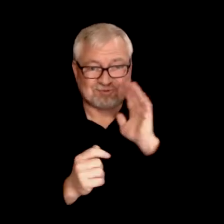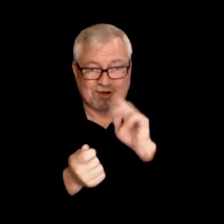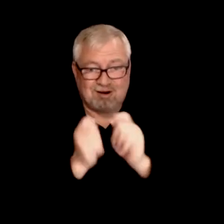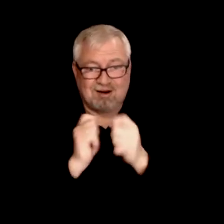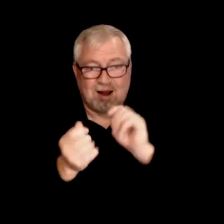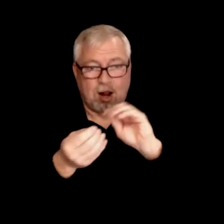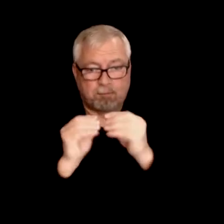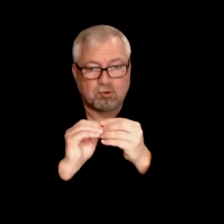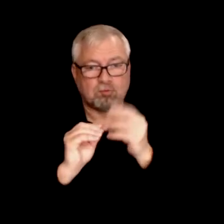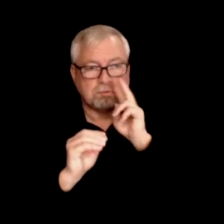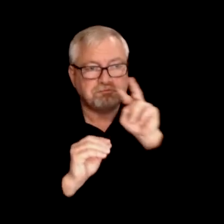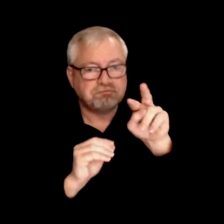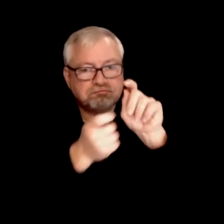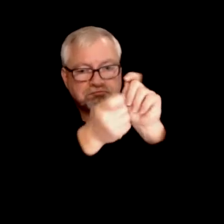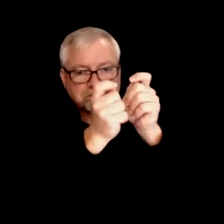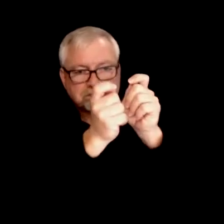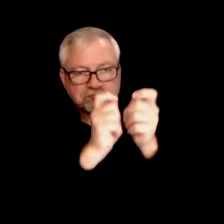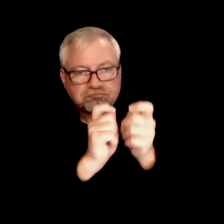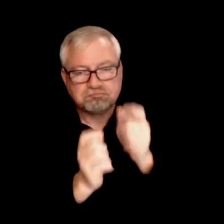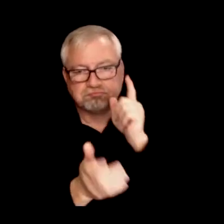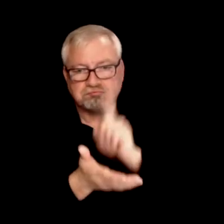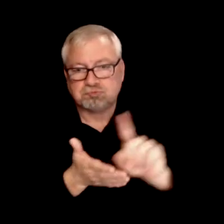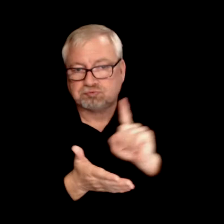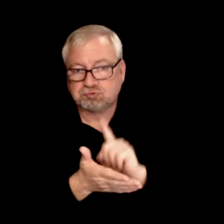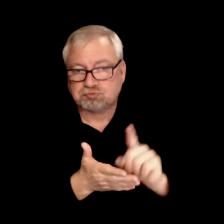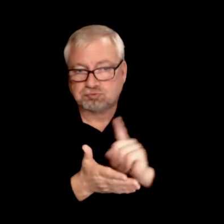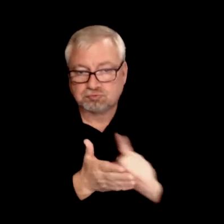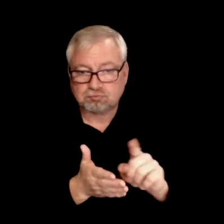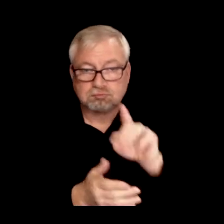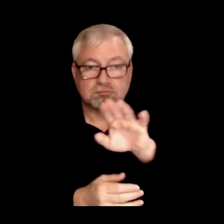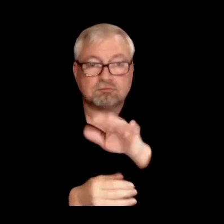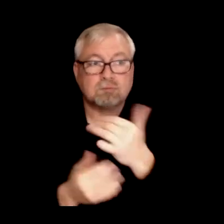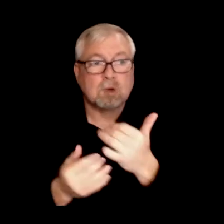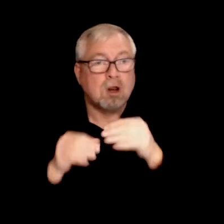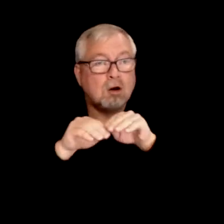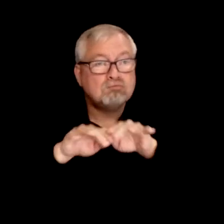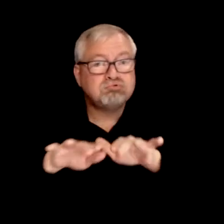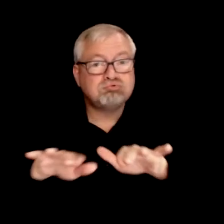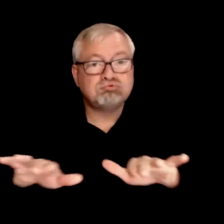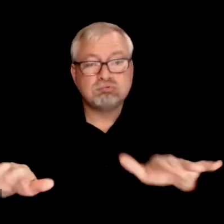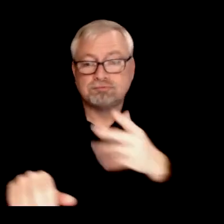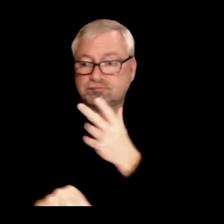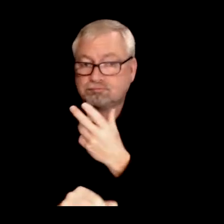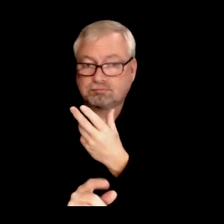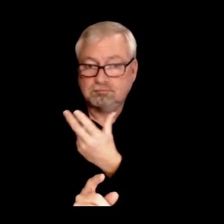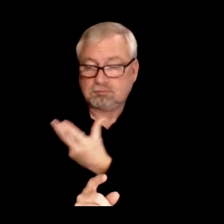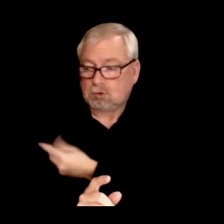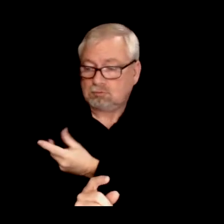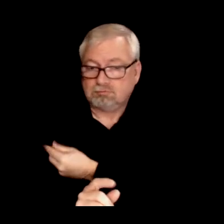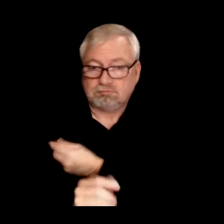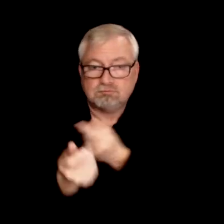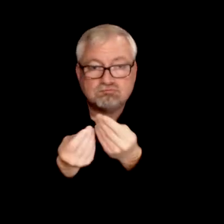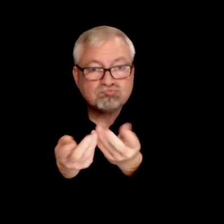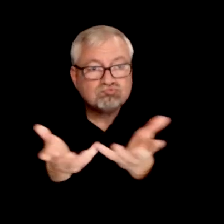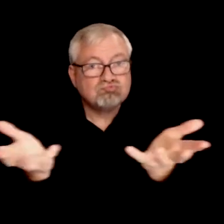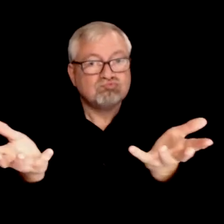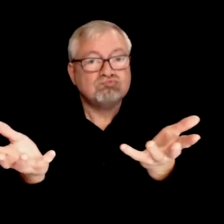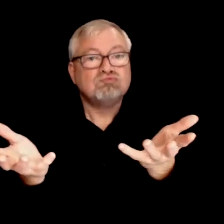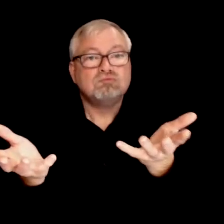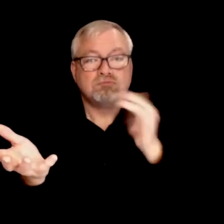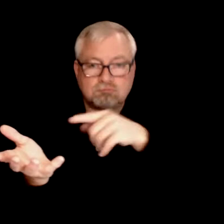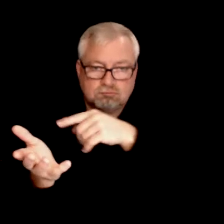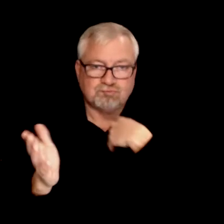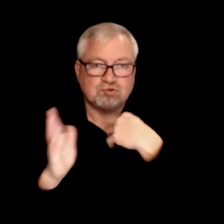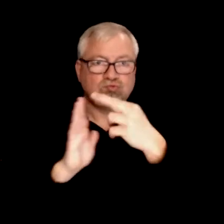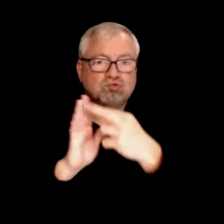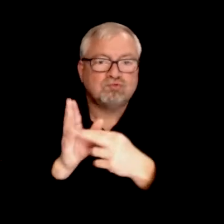vaccine distribution data, these data reflect doses allocated to registered providers in Minnesota. With the